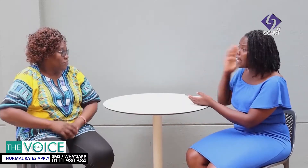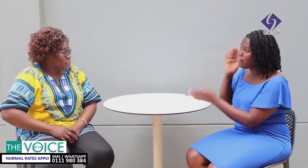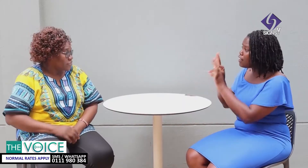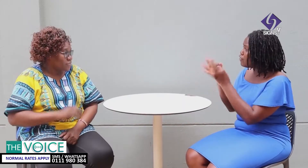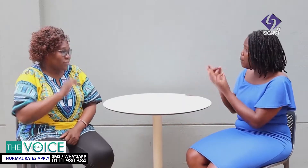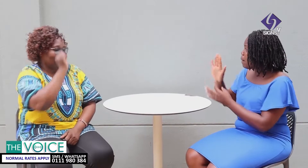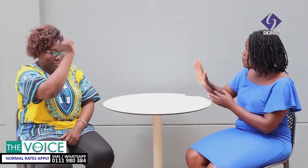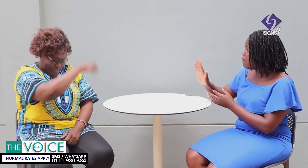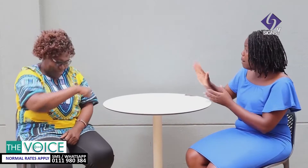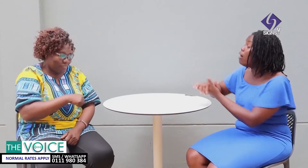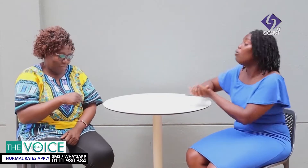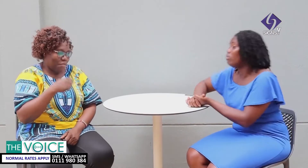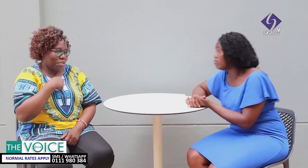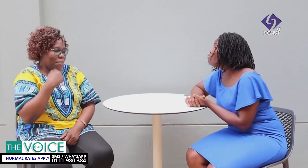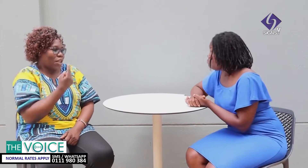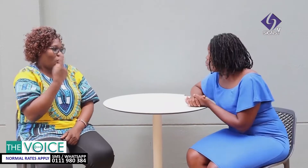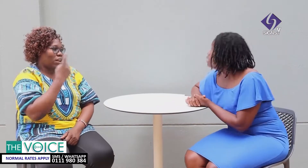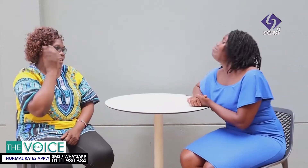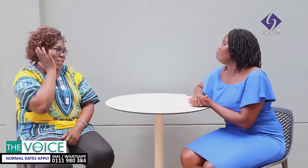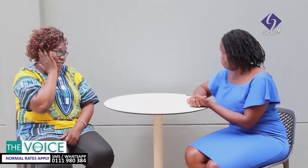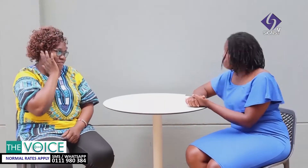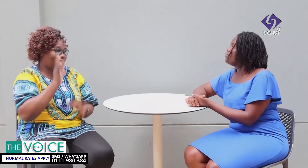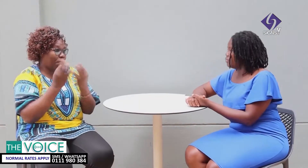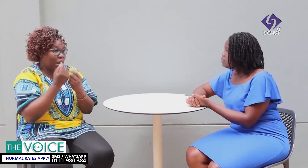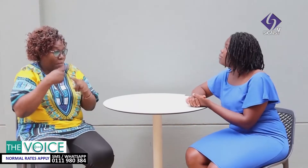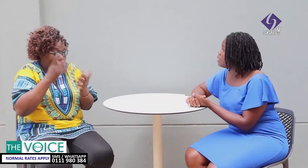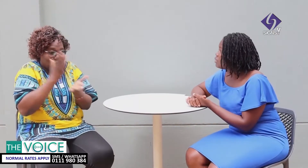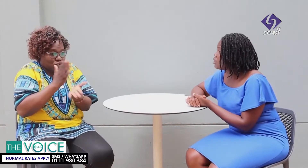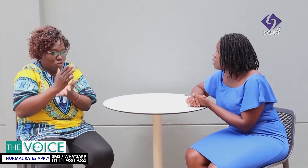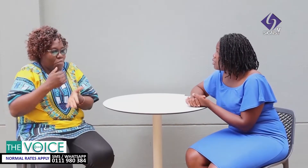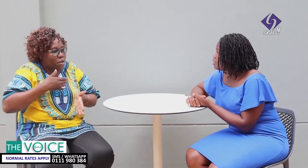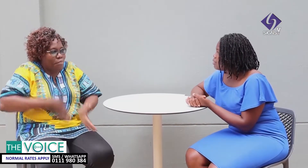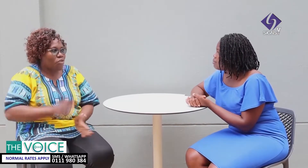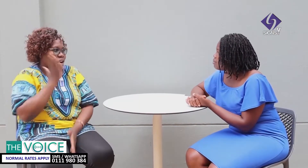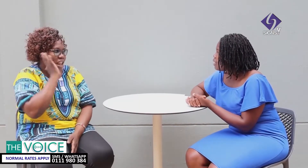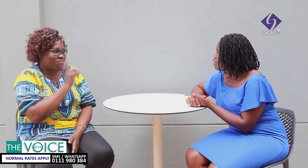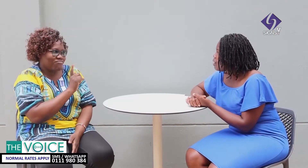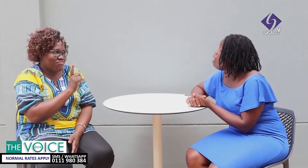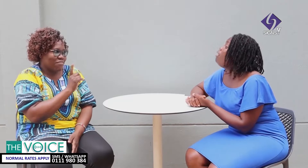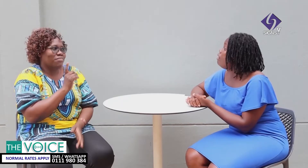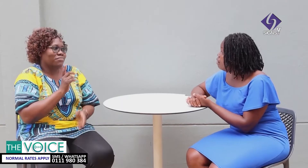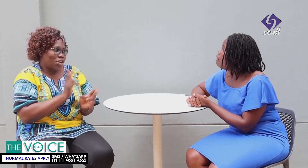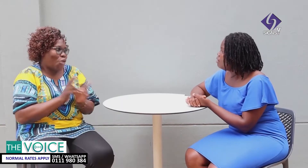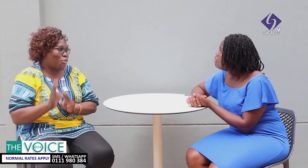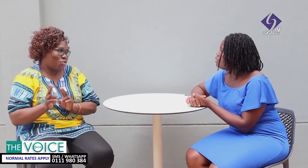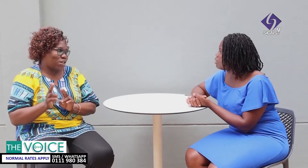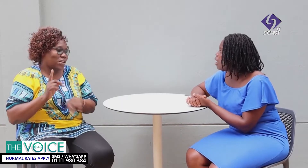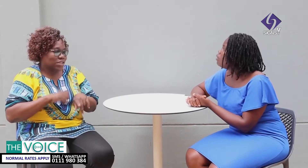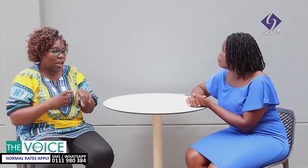Yes, I'm actually the only deaf in the family. I was not actually born deaf. I was born hearing. And as I grew up,